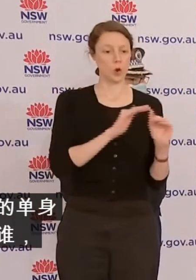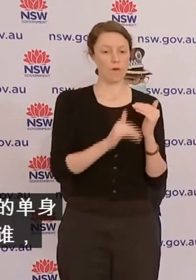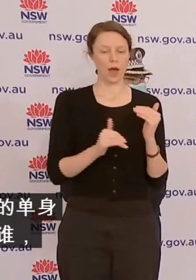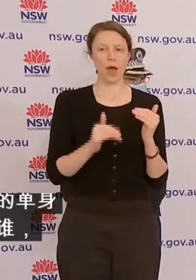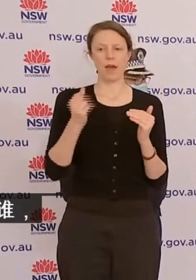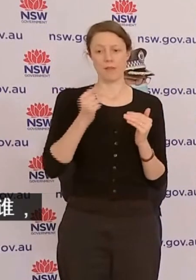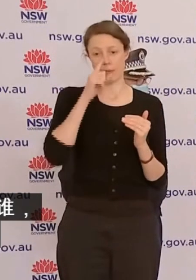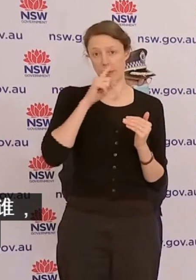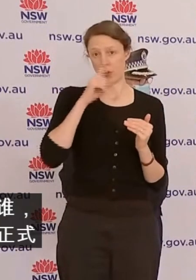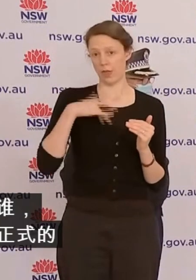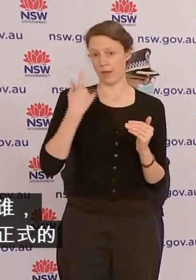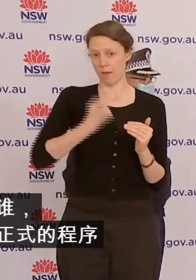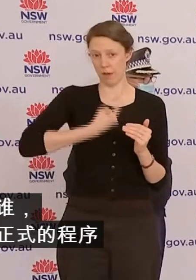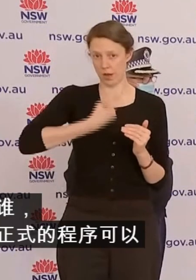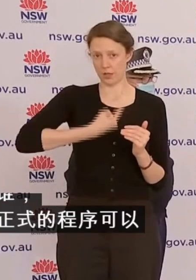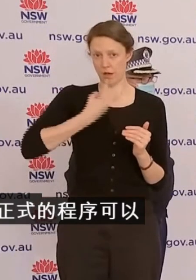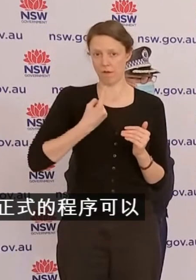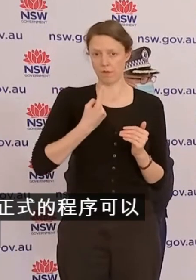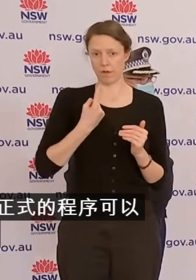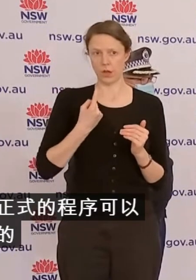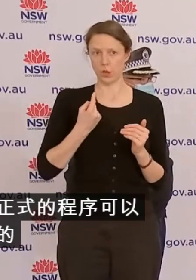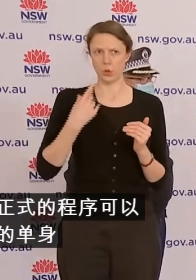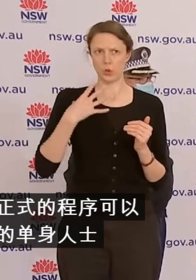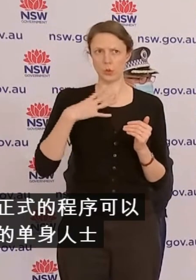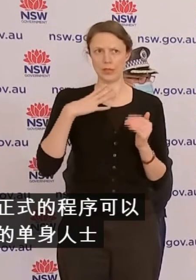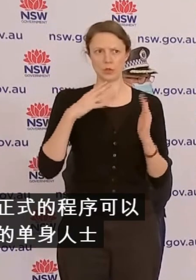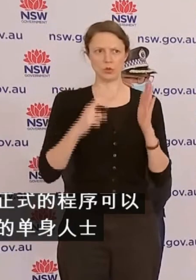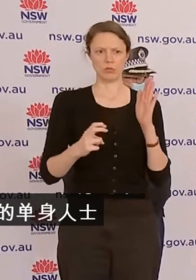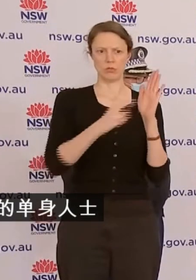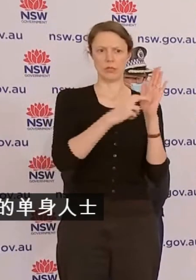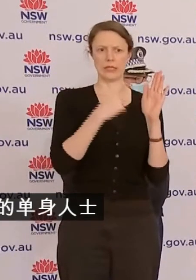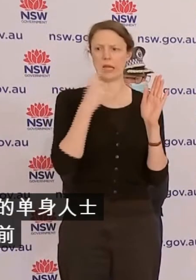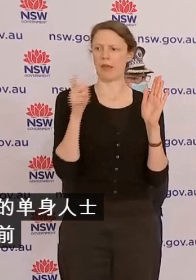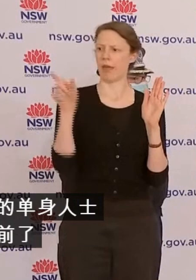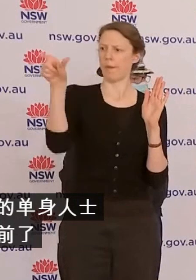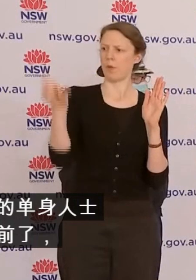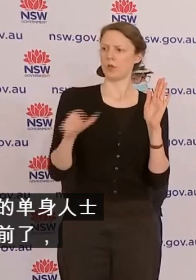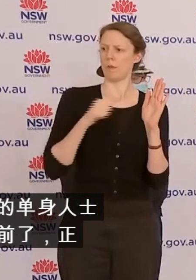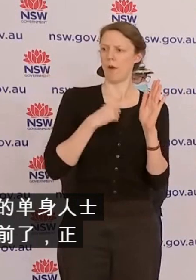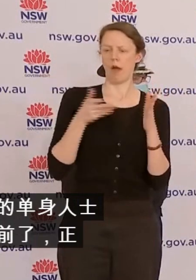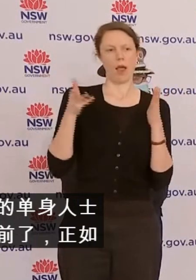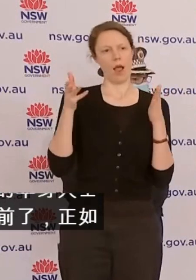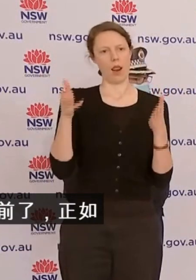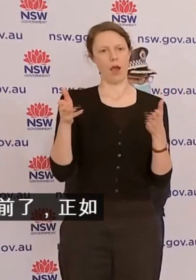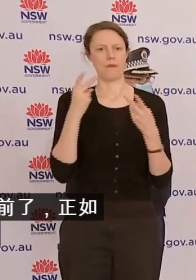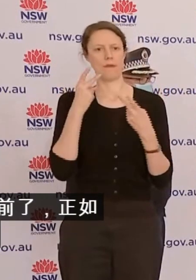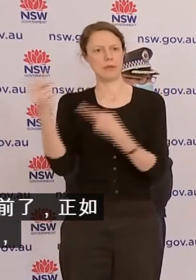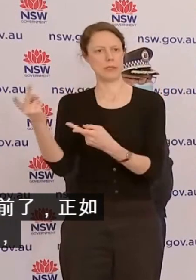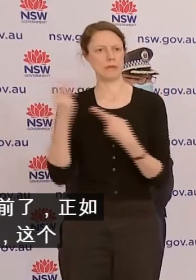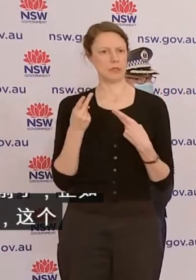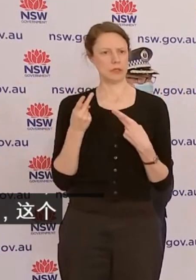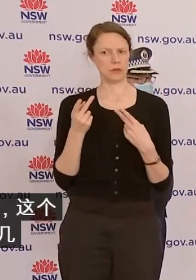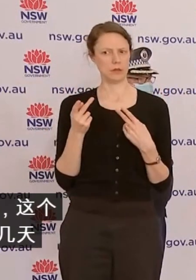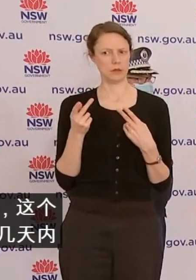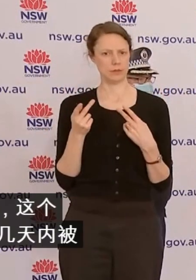Sorry, Alex. There is no formal process, right, to nominate who your permitted single bubble visitor is in advance? Well, as the Deputy Commissioner has